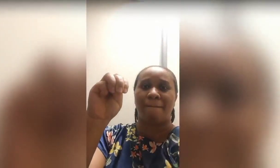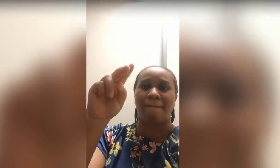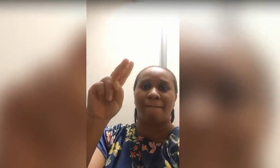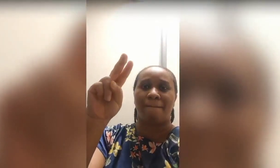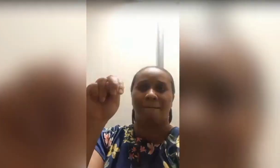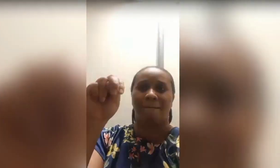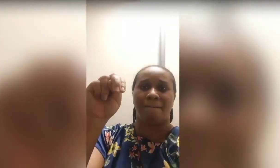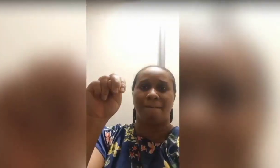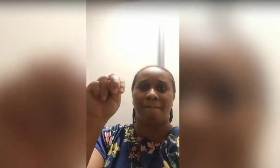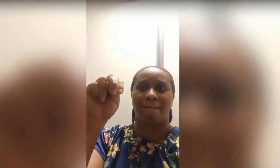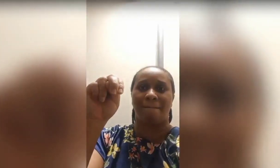O,